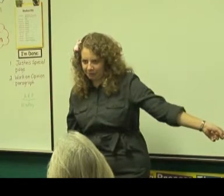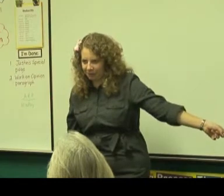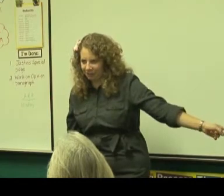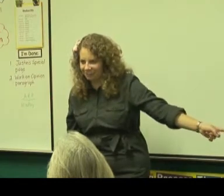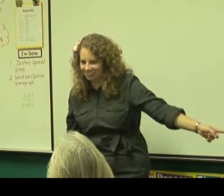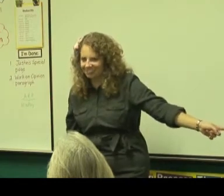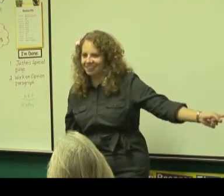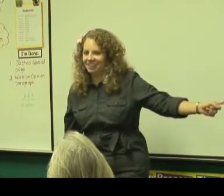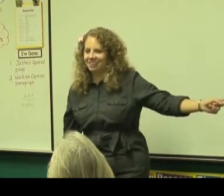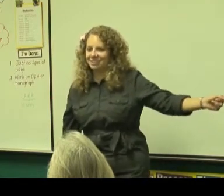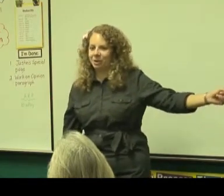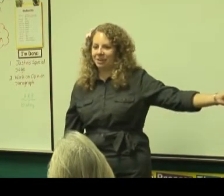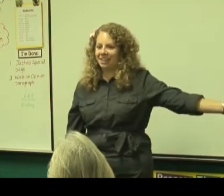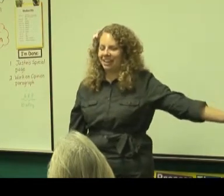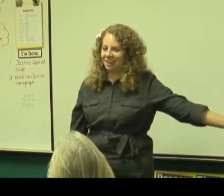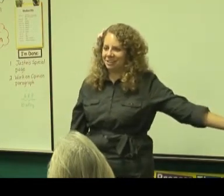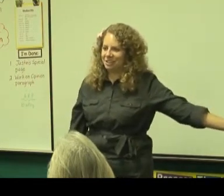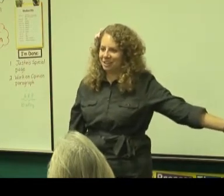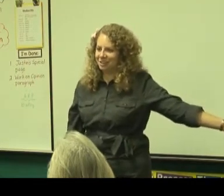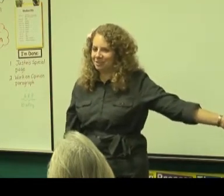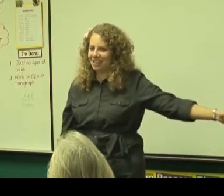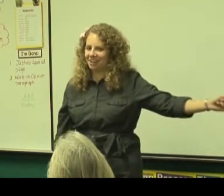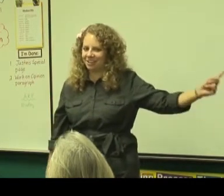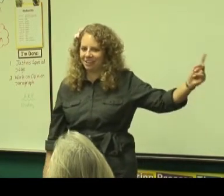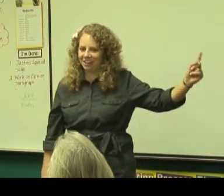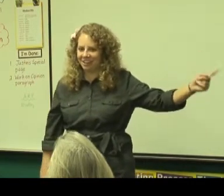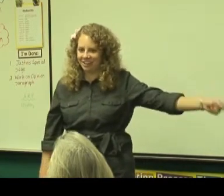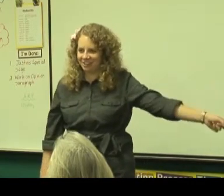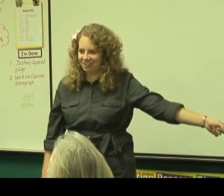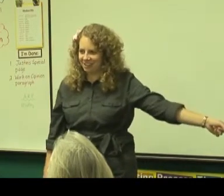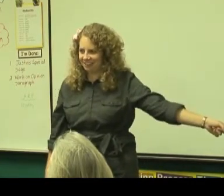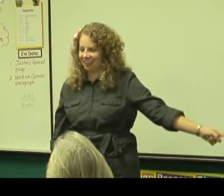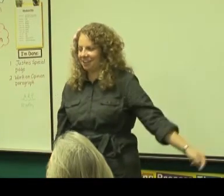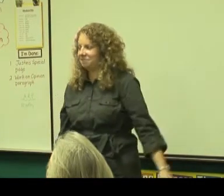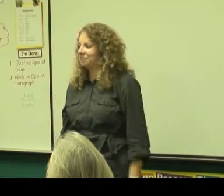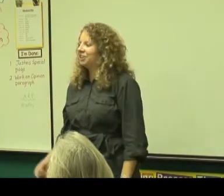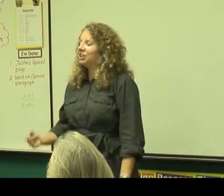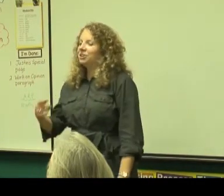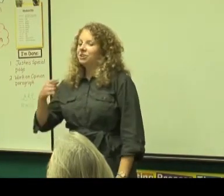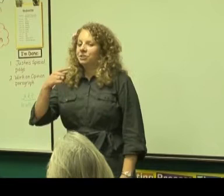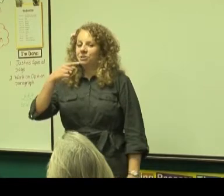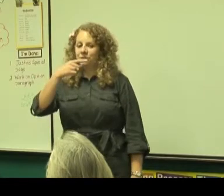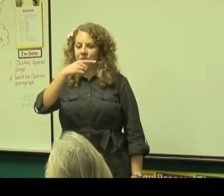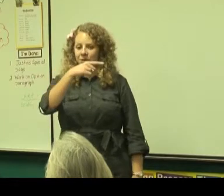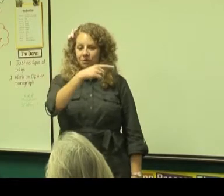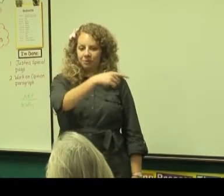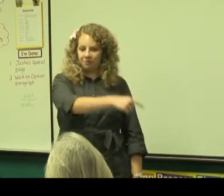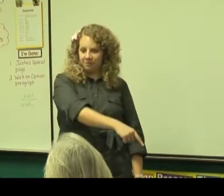hamburger. Okay. So he or she knows how to cook, he or she. Okay? So